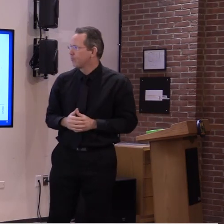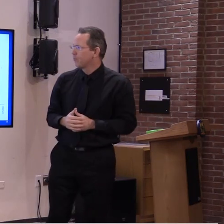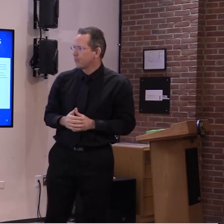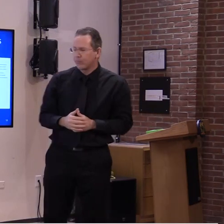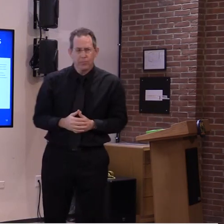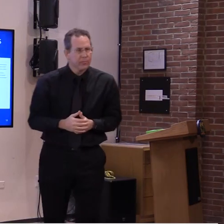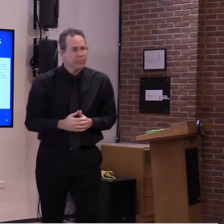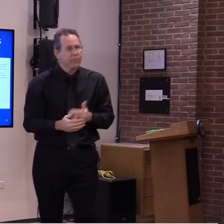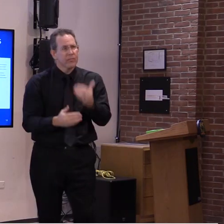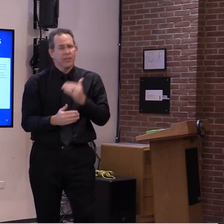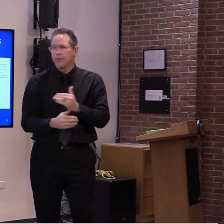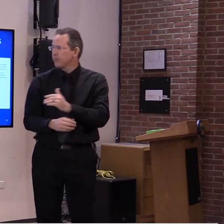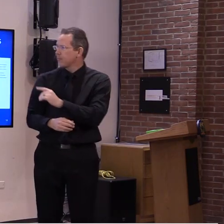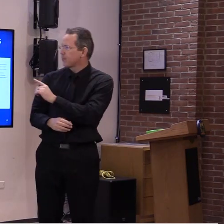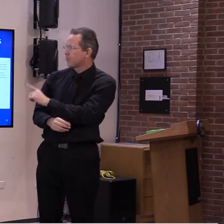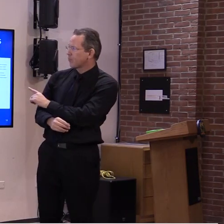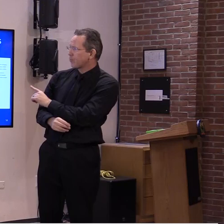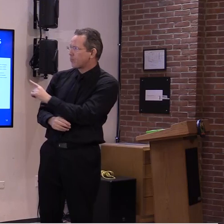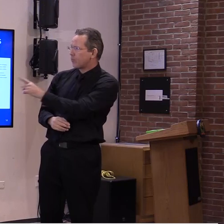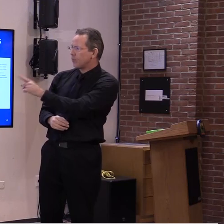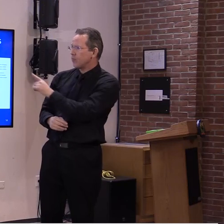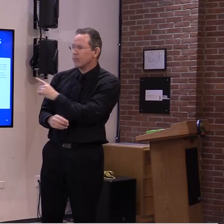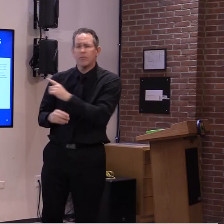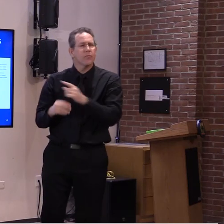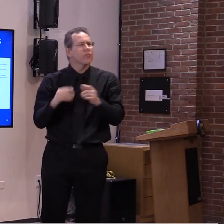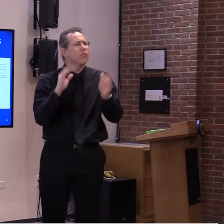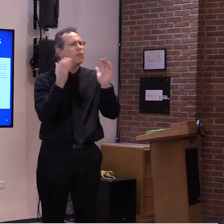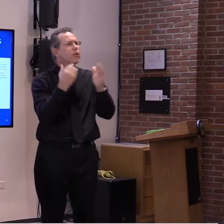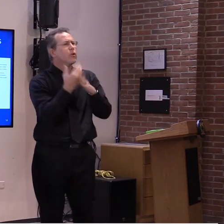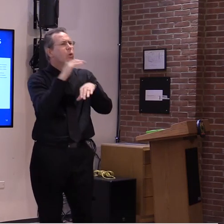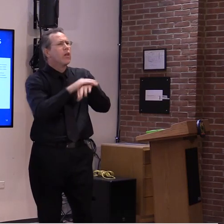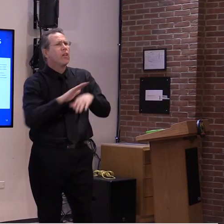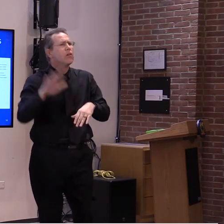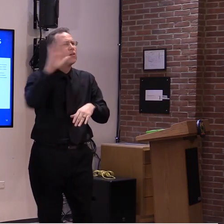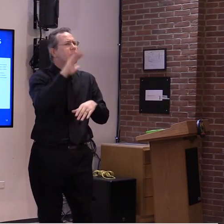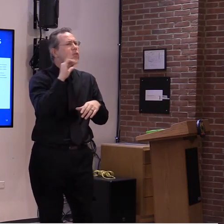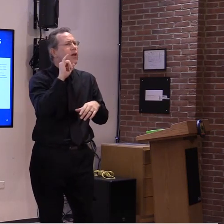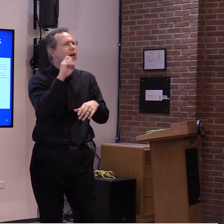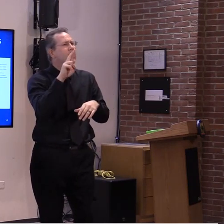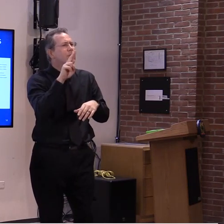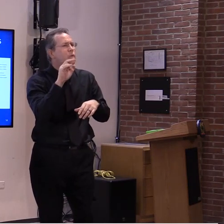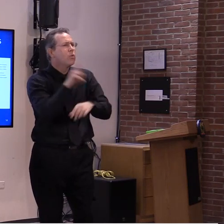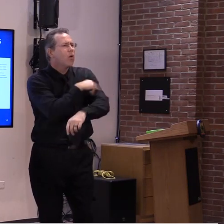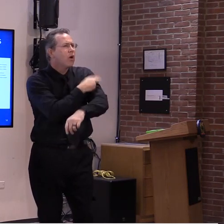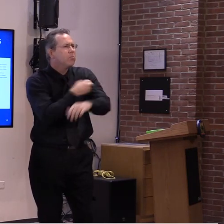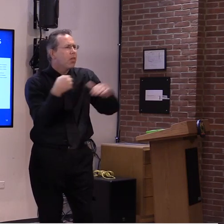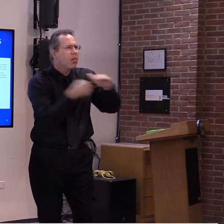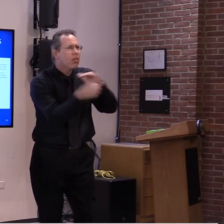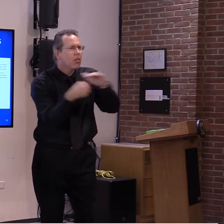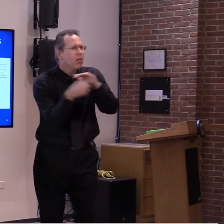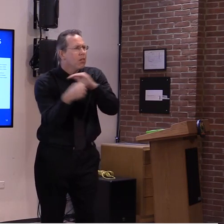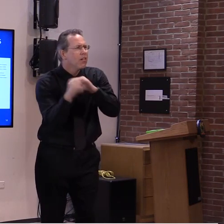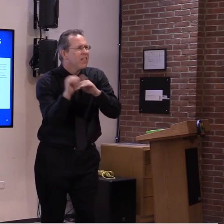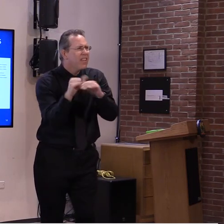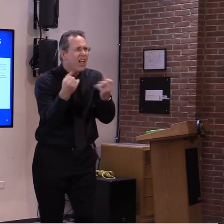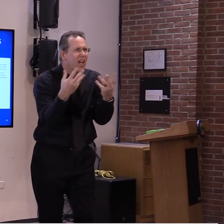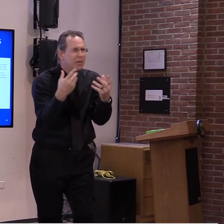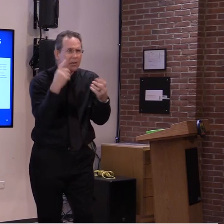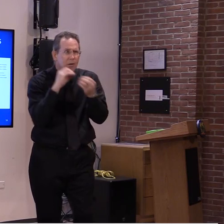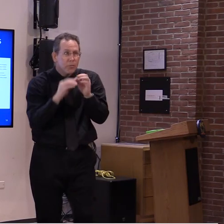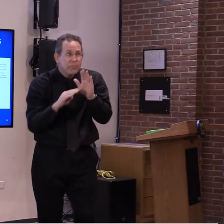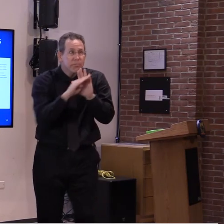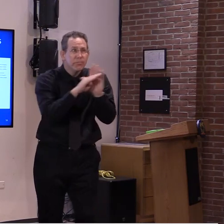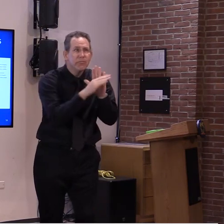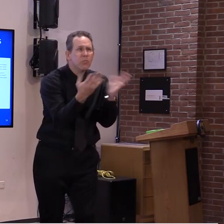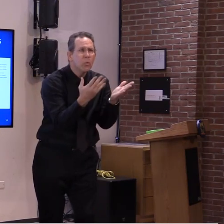ahead. However, we remain confident that even if Vermont does see an increase in cases from the holidays, that our